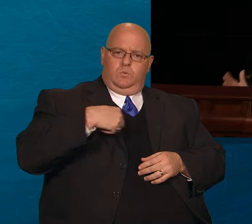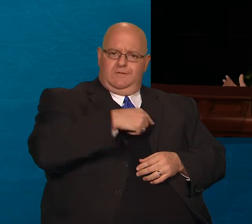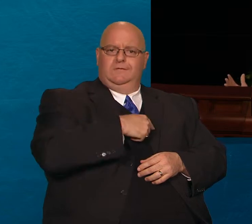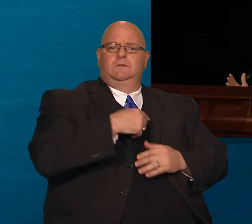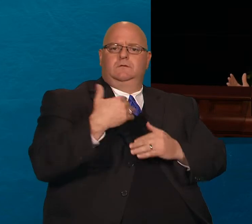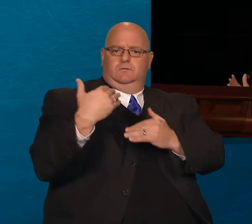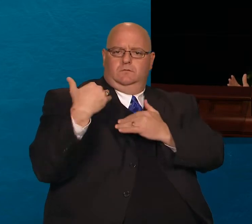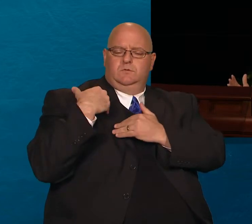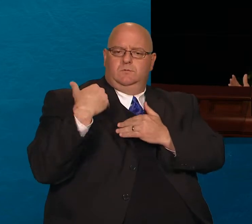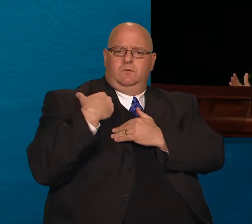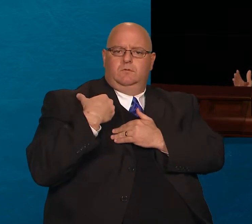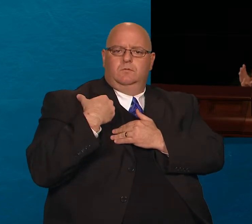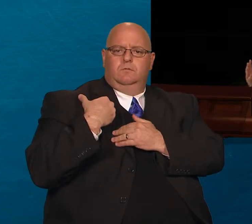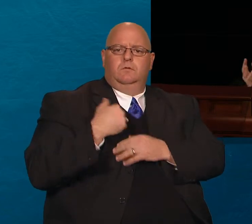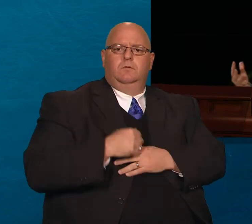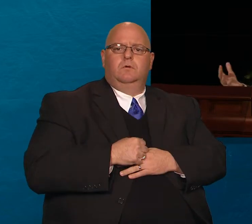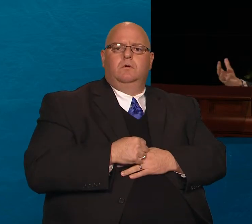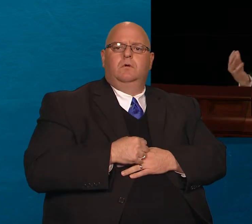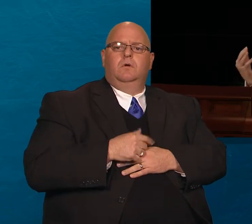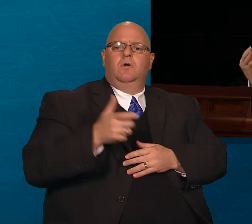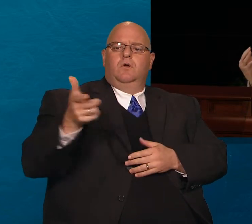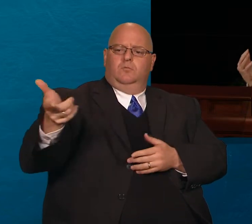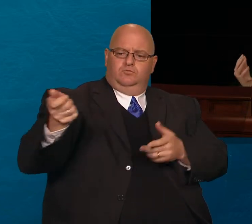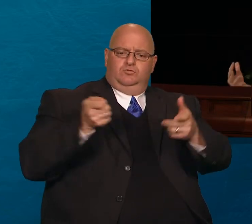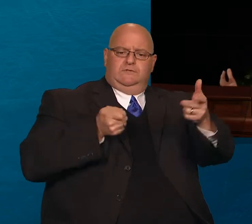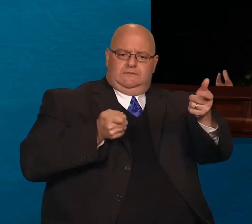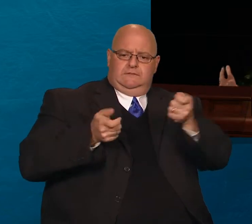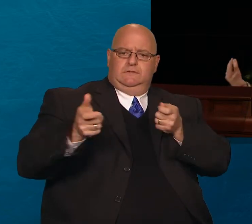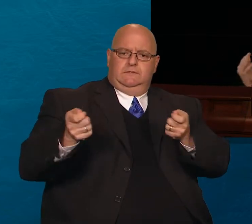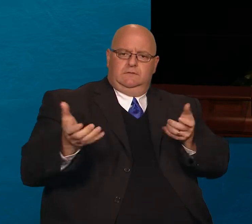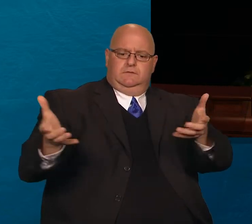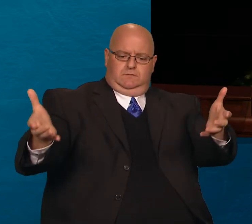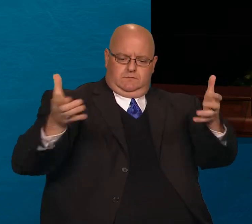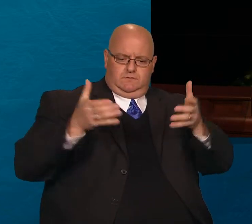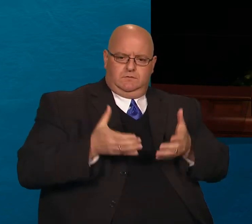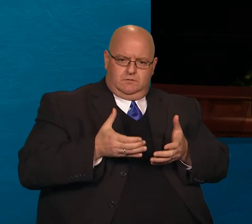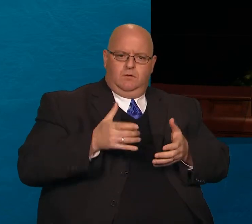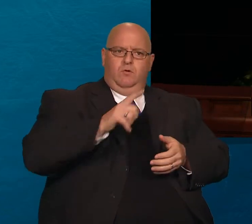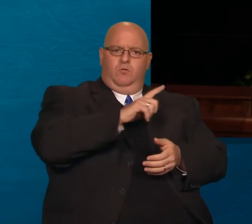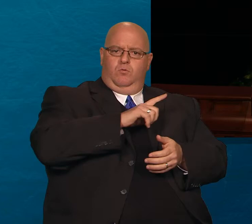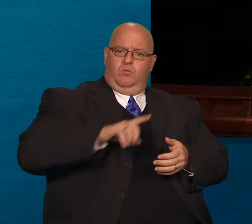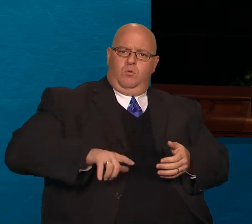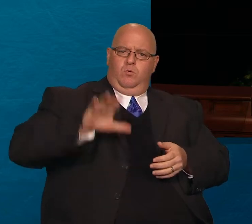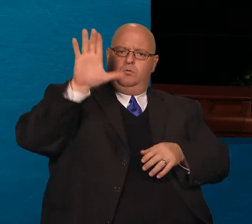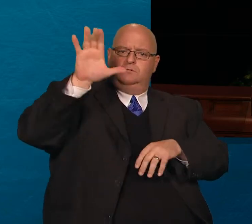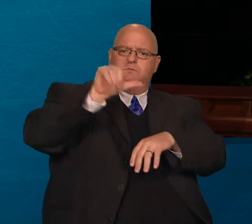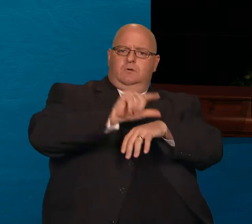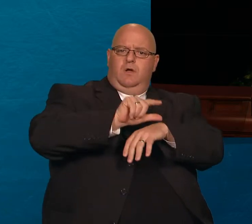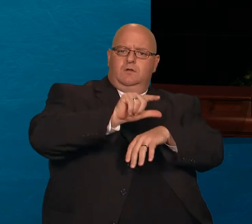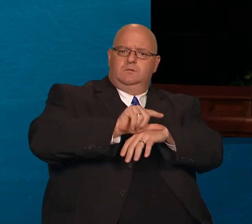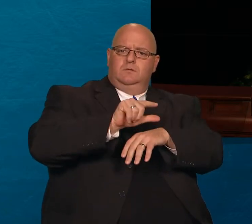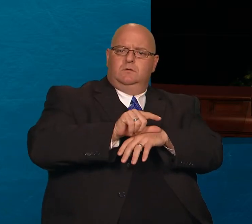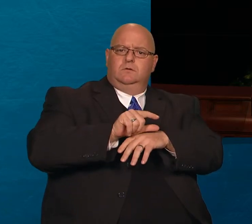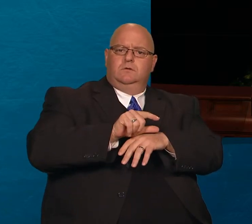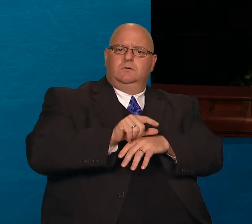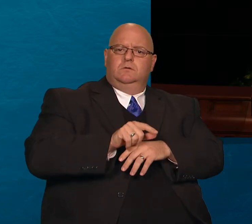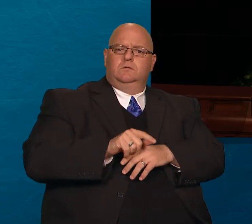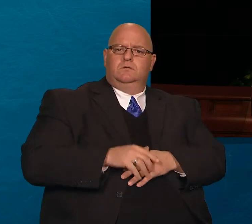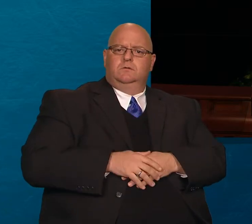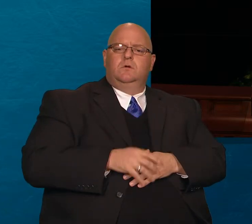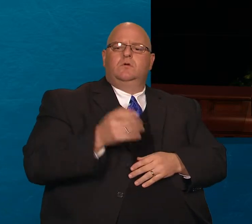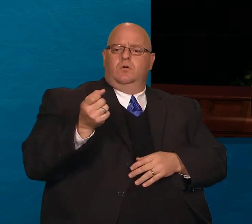are responsible. Bring them to the table of the Lord. Feast on His